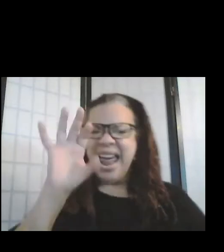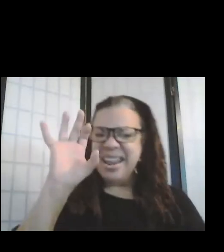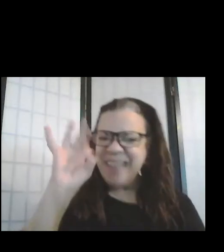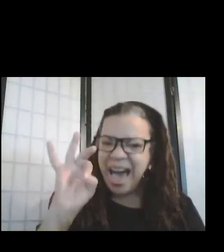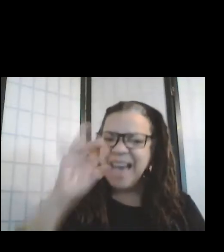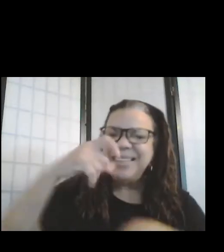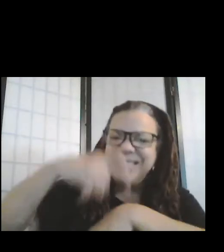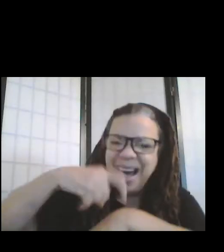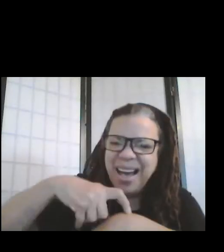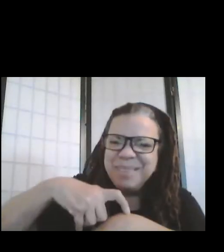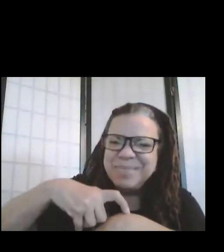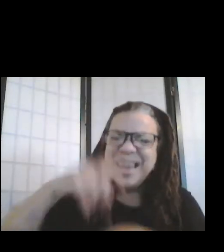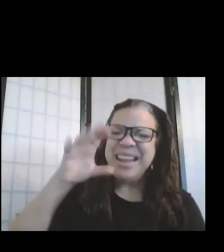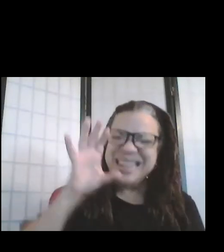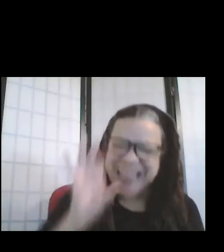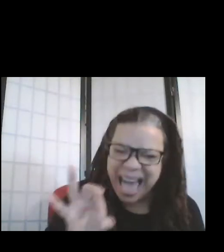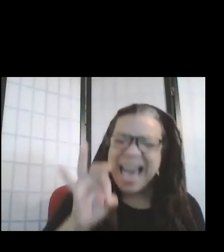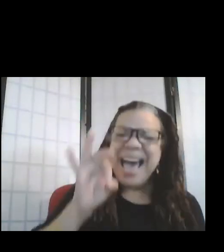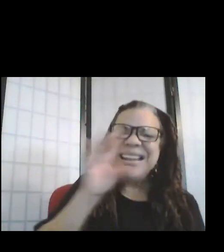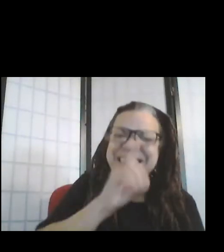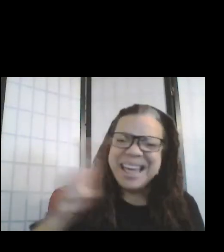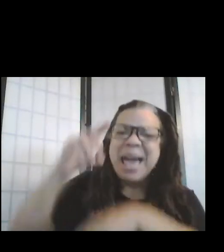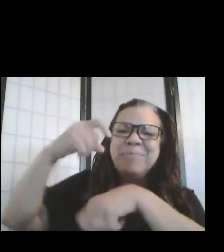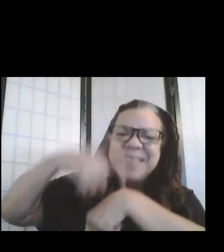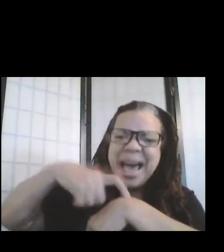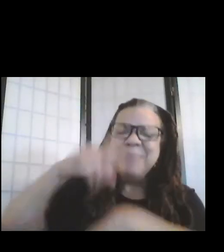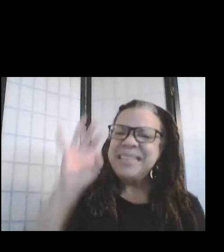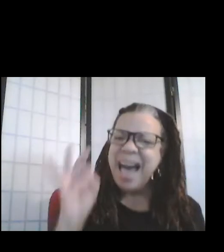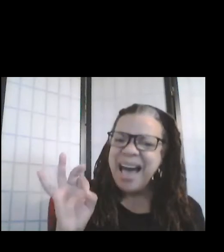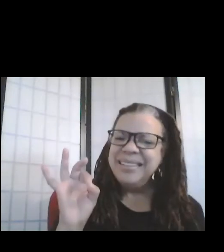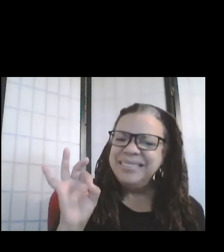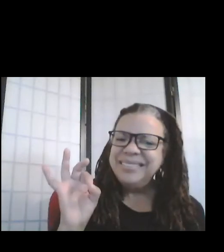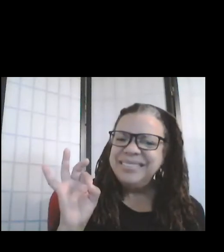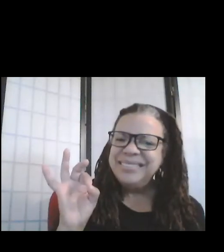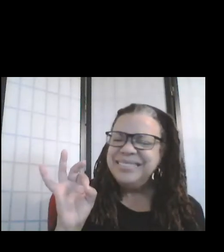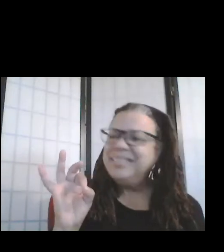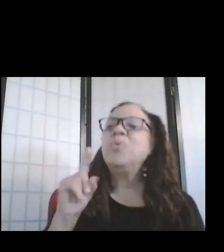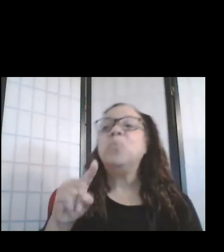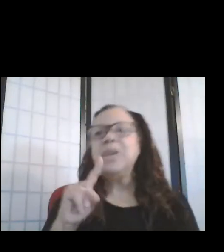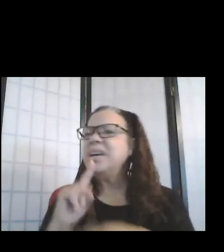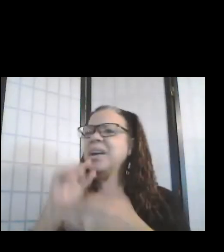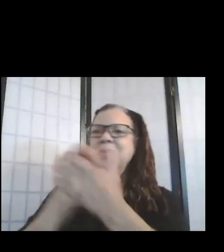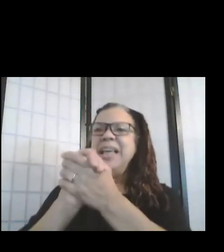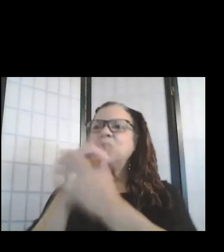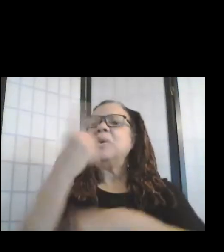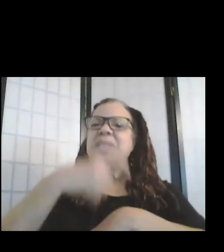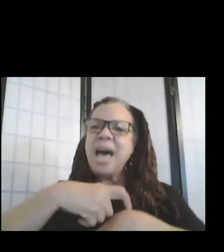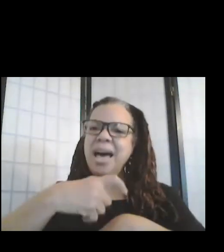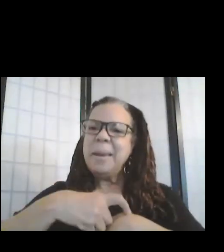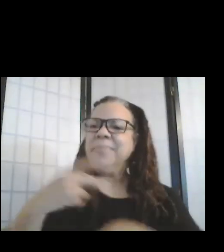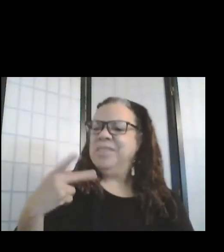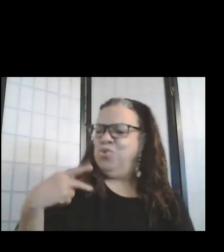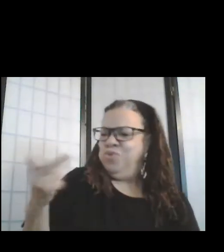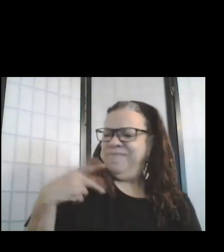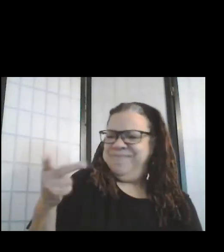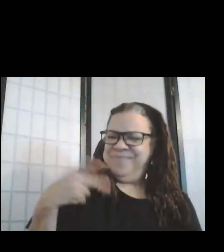times, 9 freaking times, when we could have pledged our troth ever to be true, you and